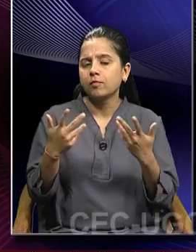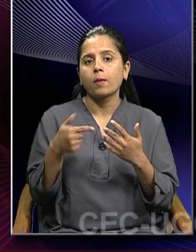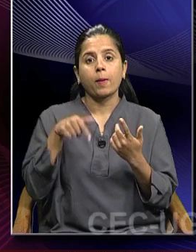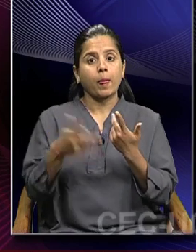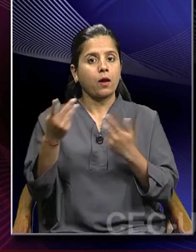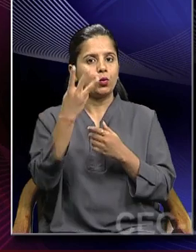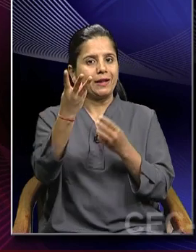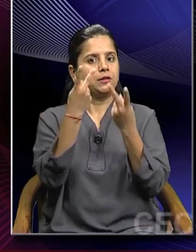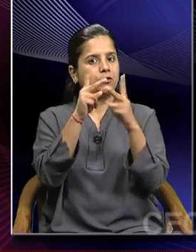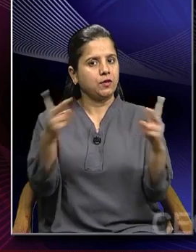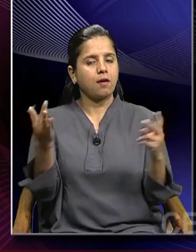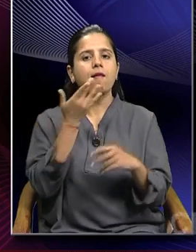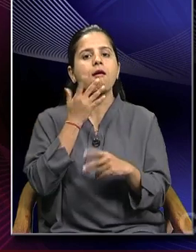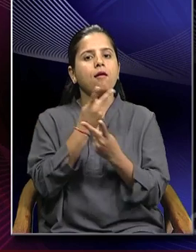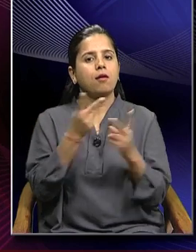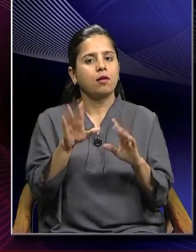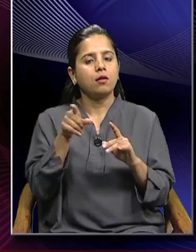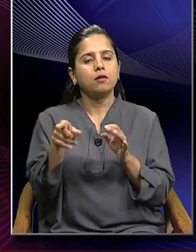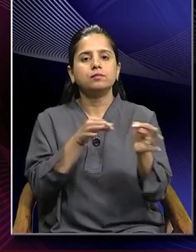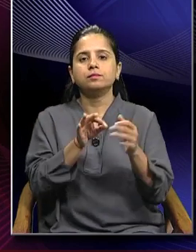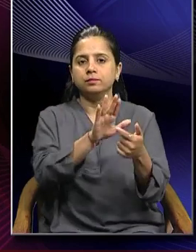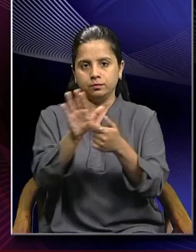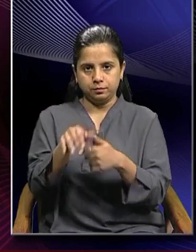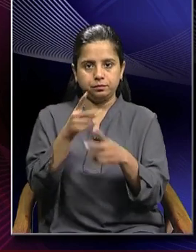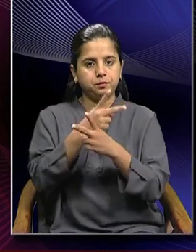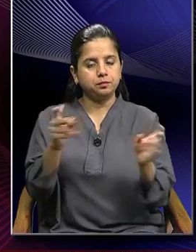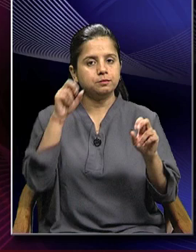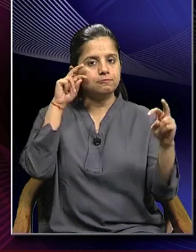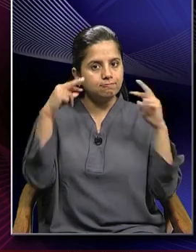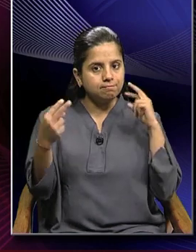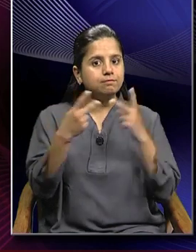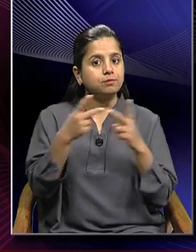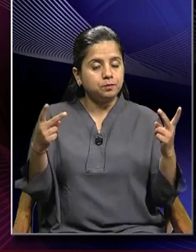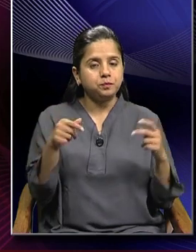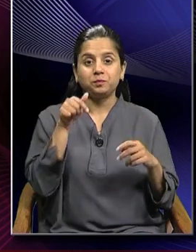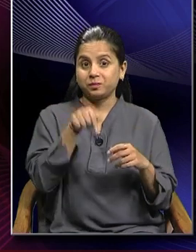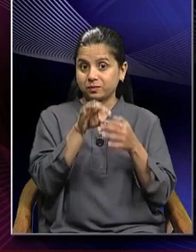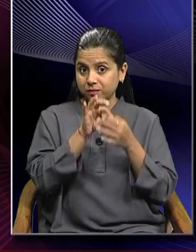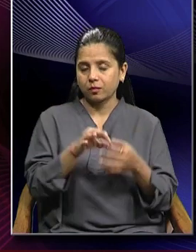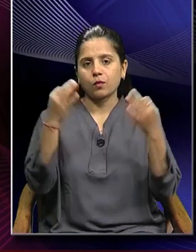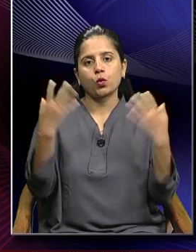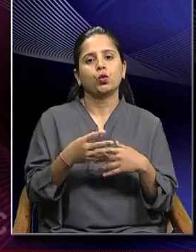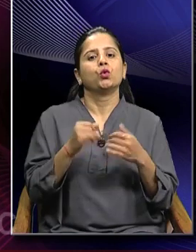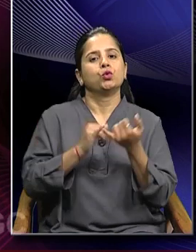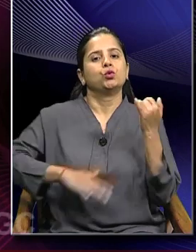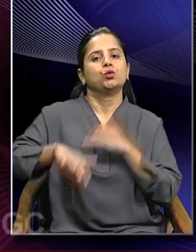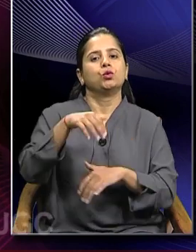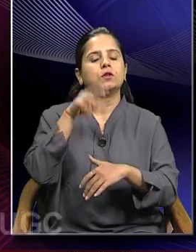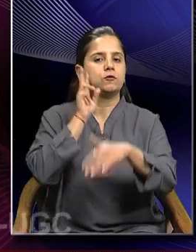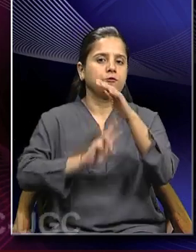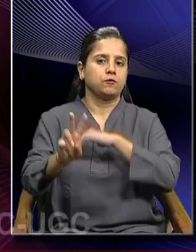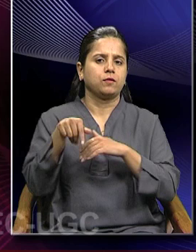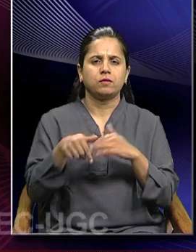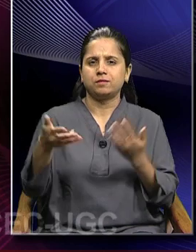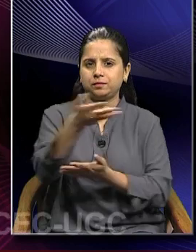the three different colors which signify the different aspects of this new social vision. And we also